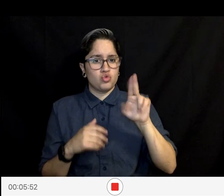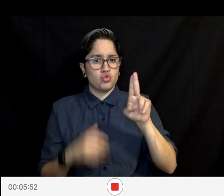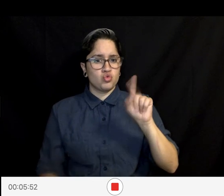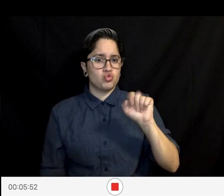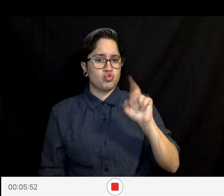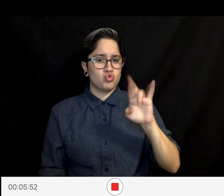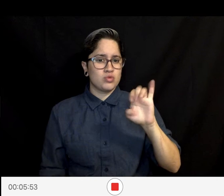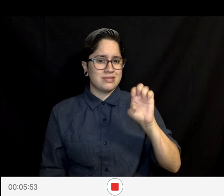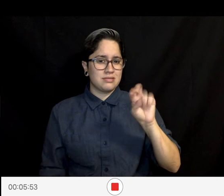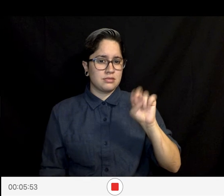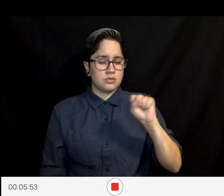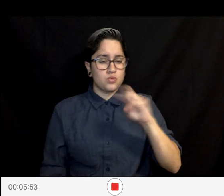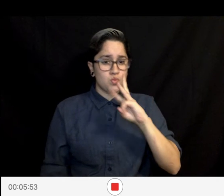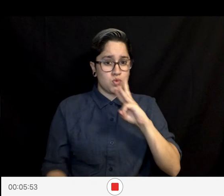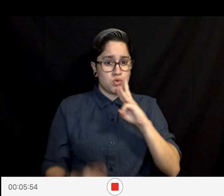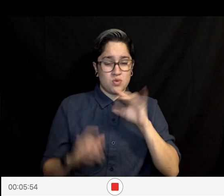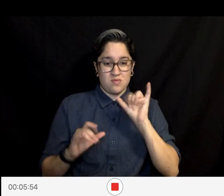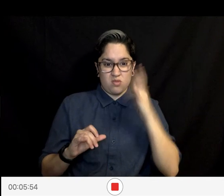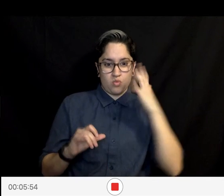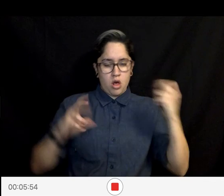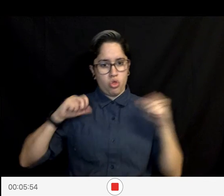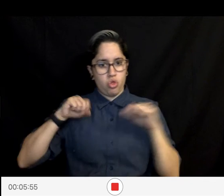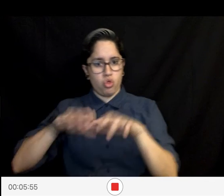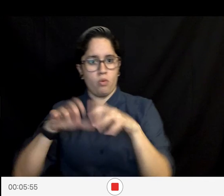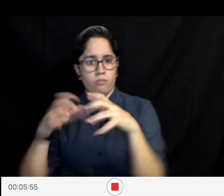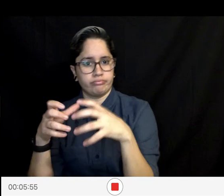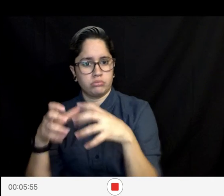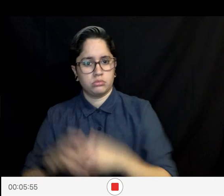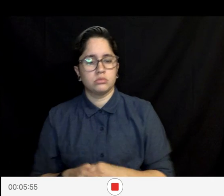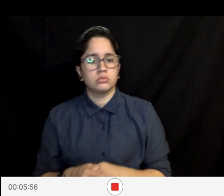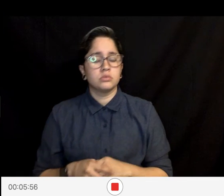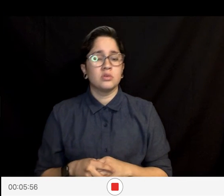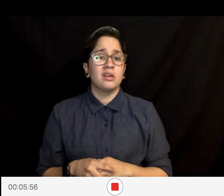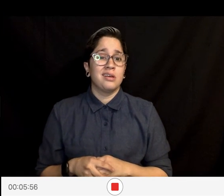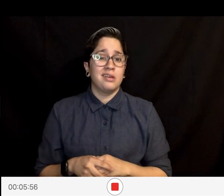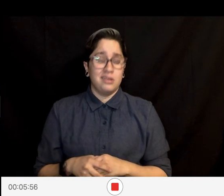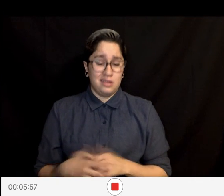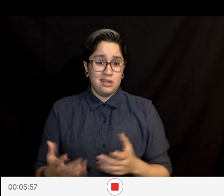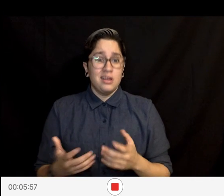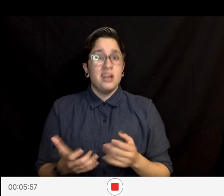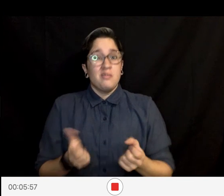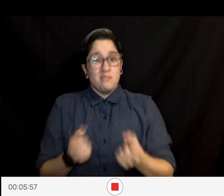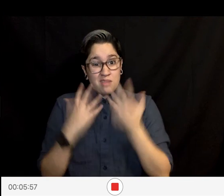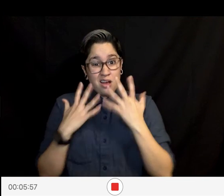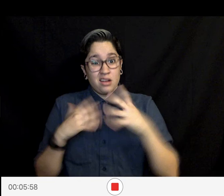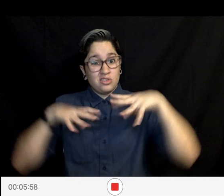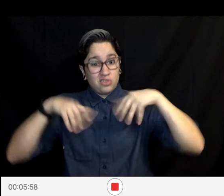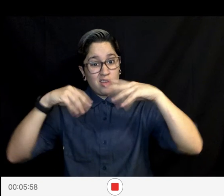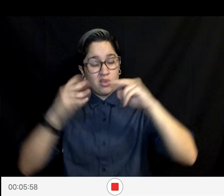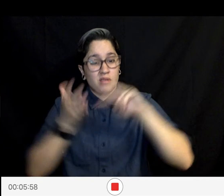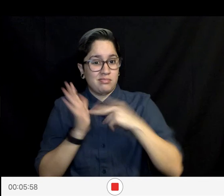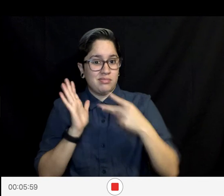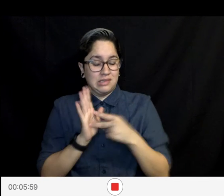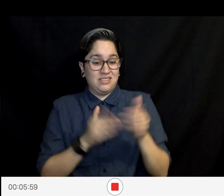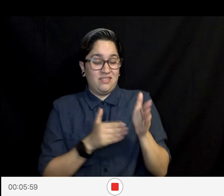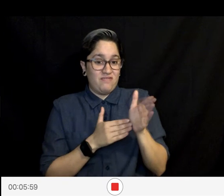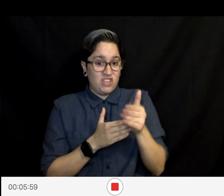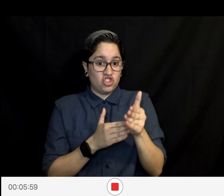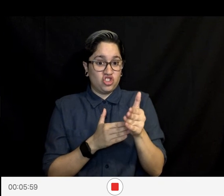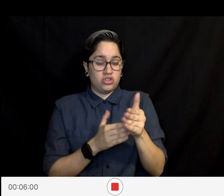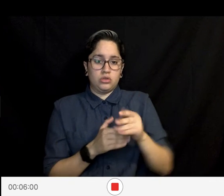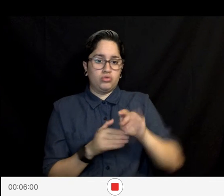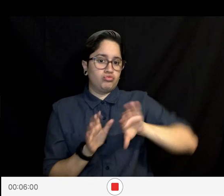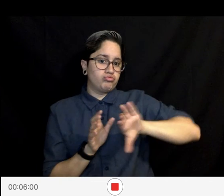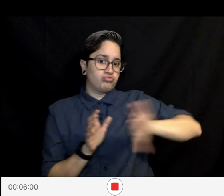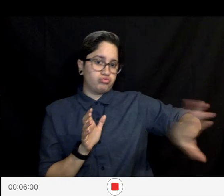as well as making it possible to bump out more native fish species. Large numbers of jellyfish